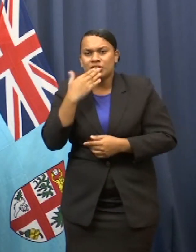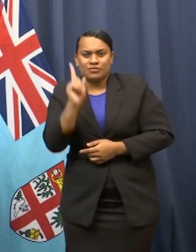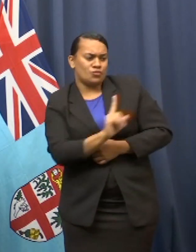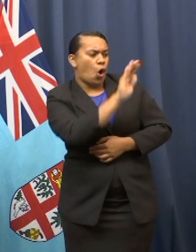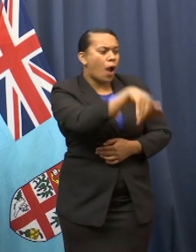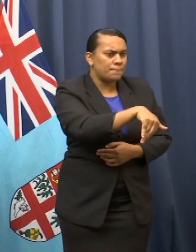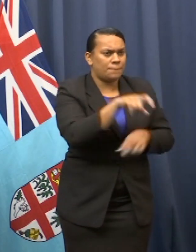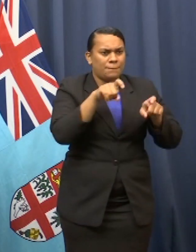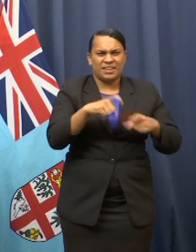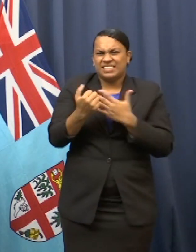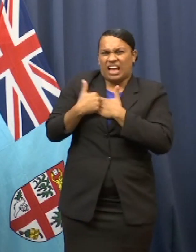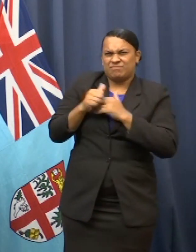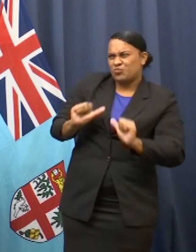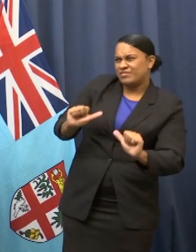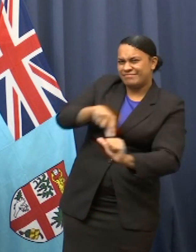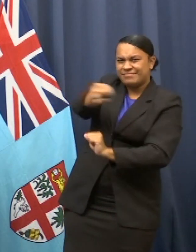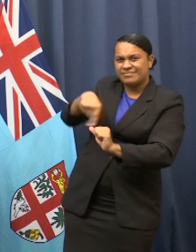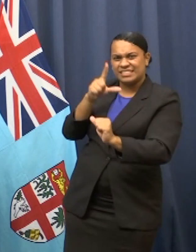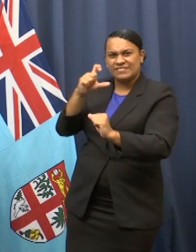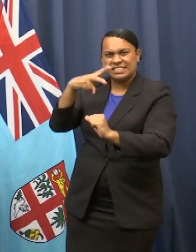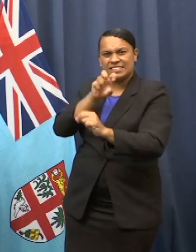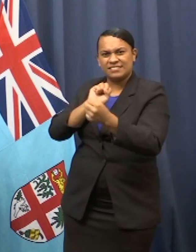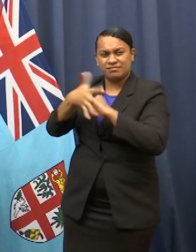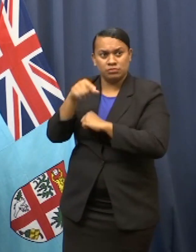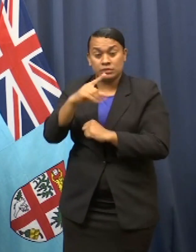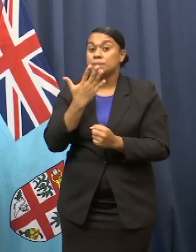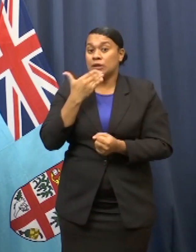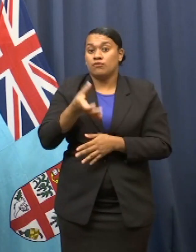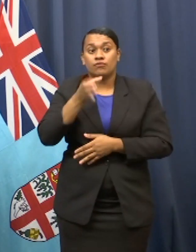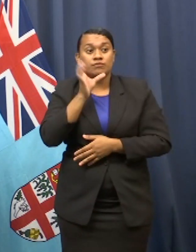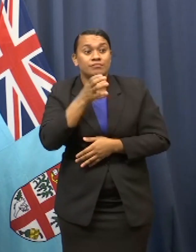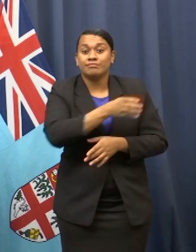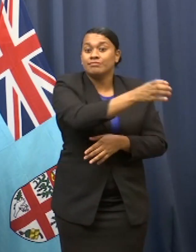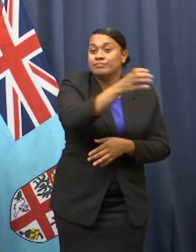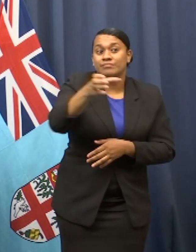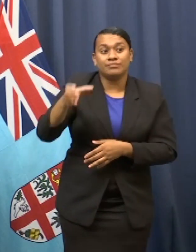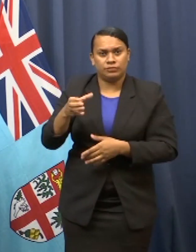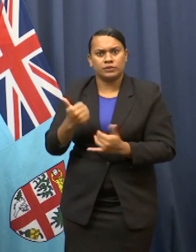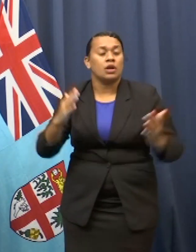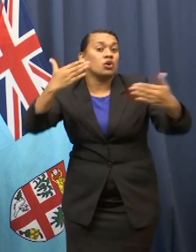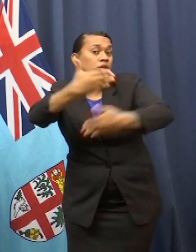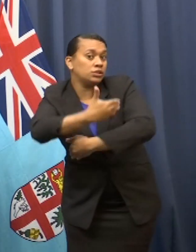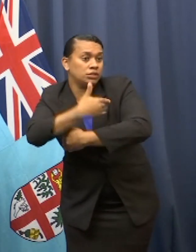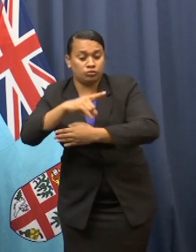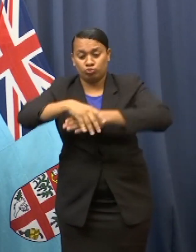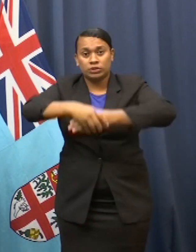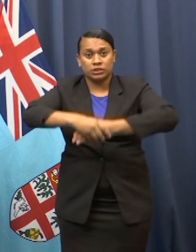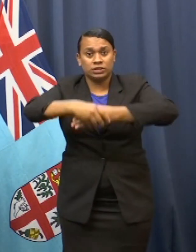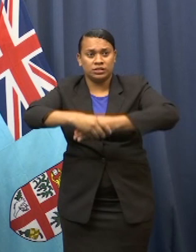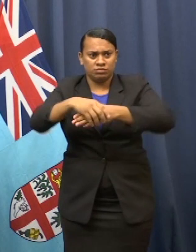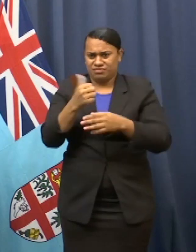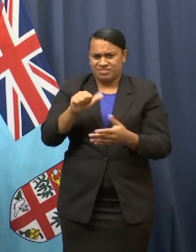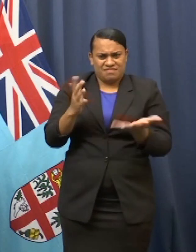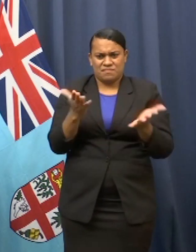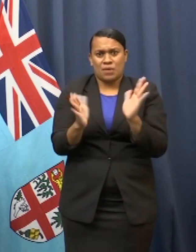see people sharing a cup to drink, hugging, shaking hands, or even playing rugby, tell them to stop and play it